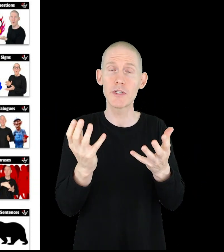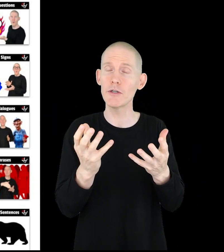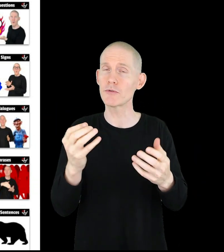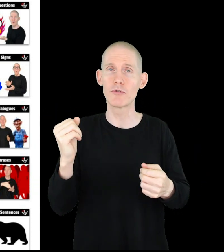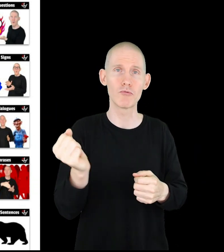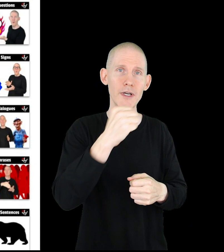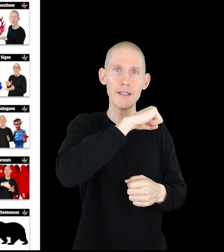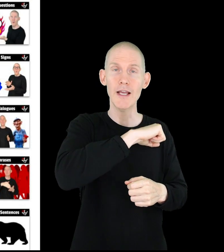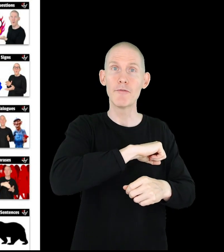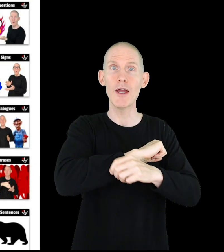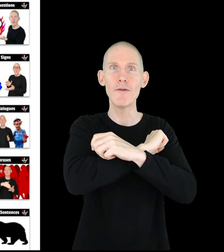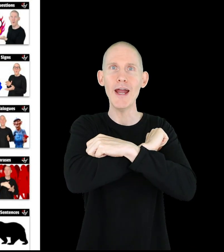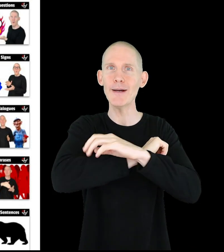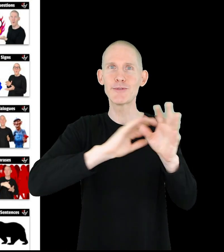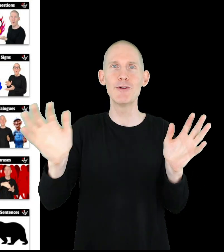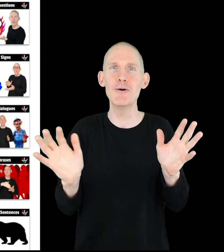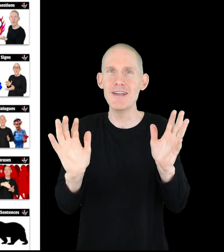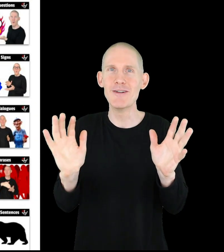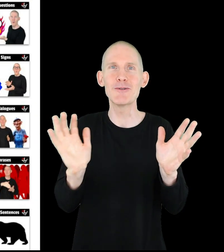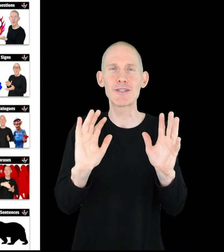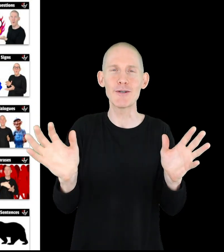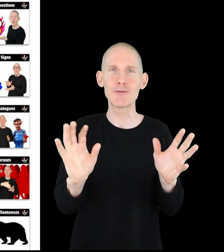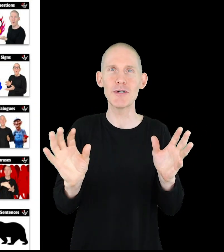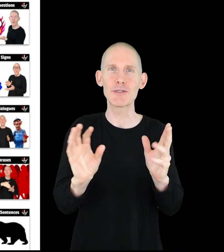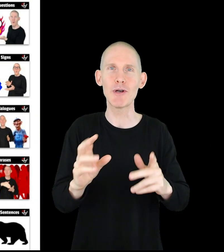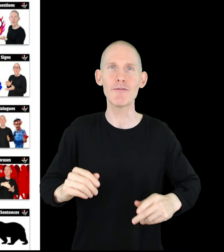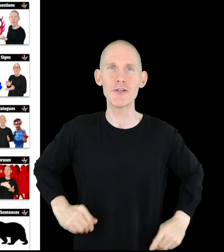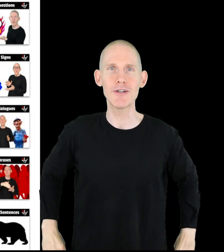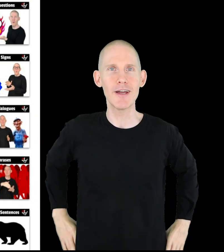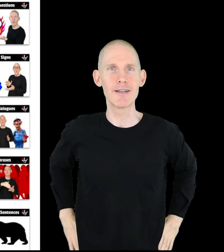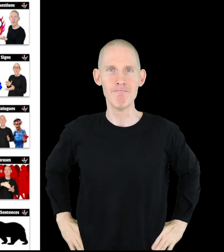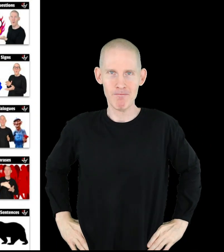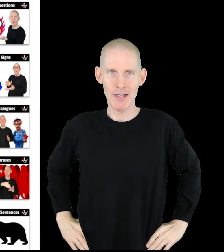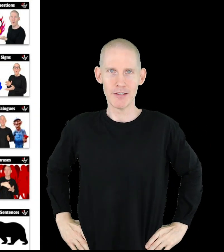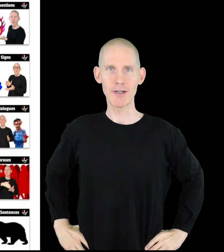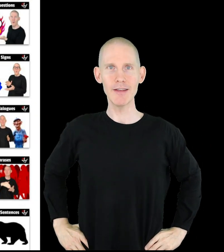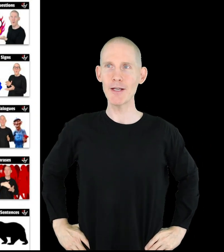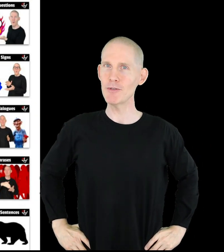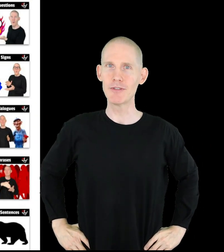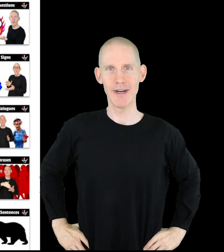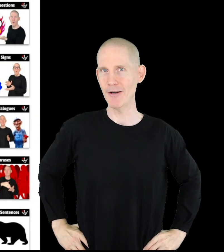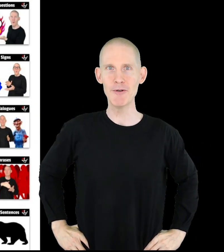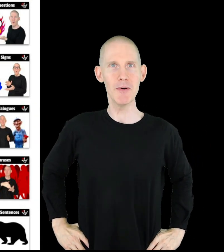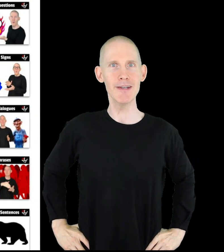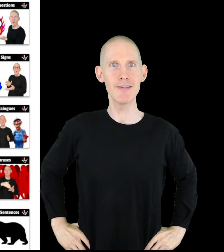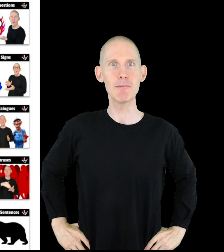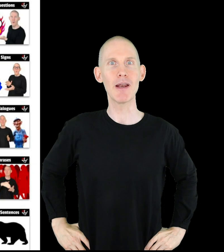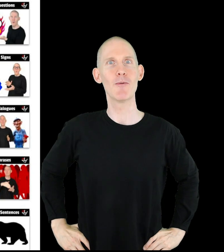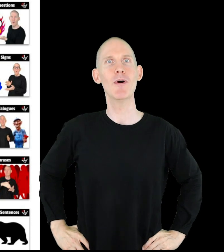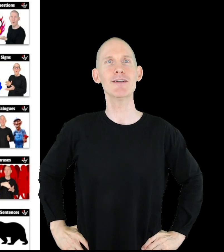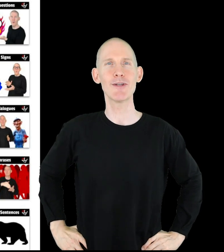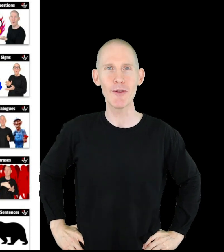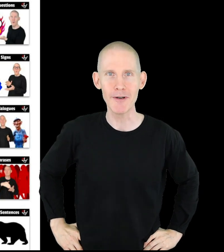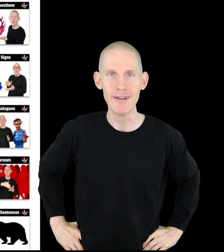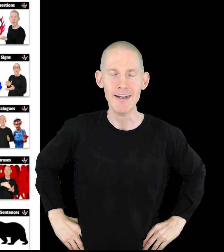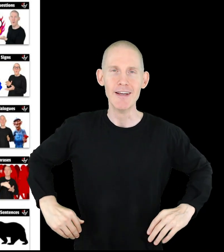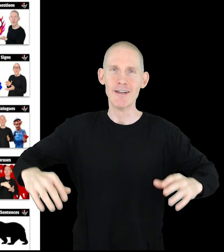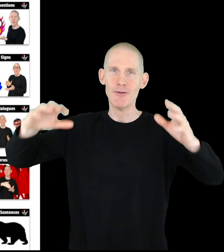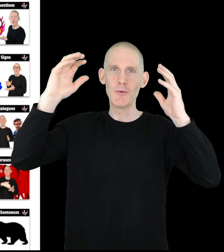skills, great. If you have absolutely no skills whatsoever, you're like, sign language? I don't know anything, but I want to learn. We